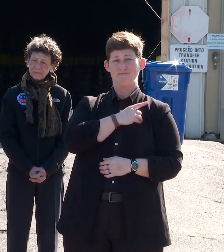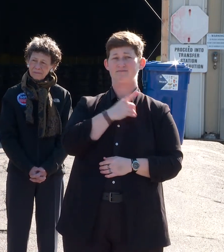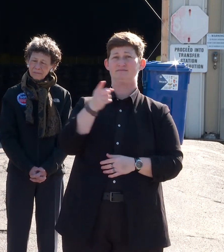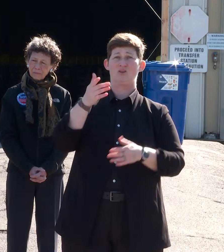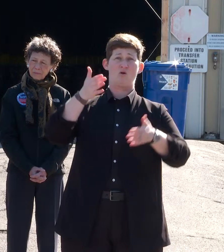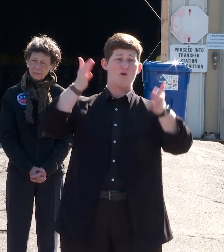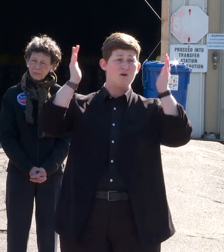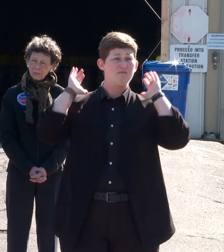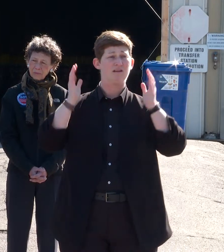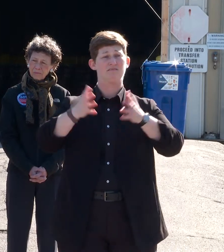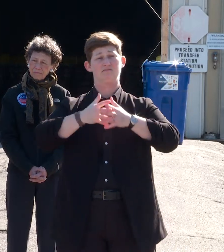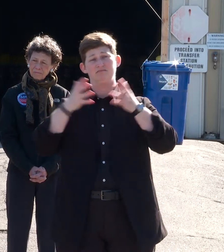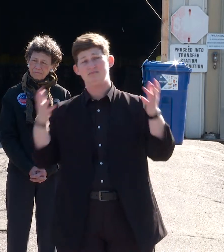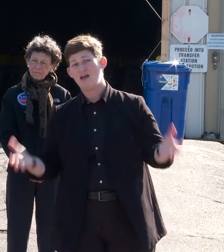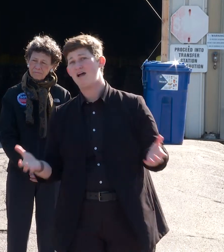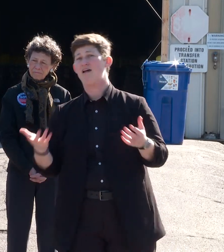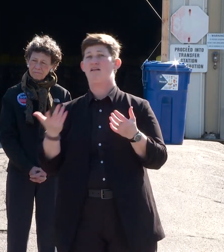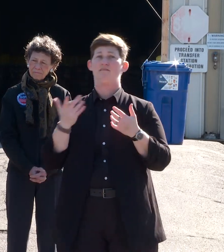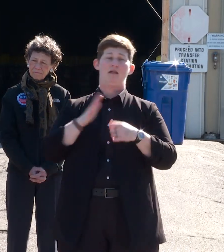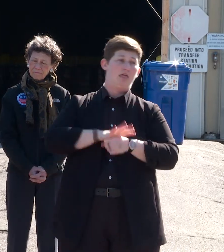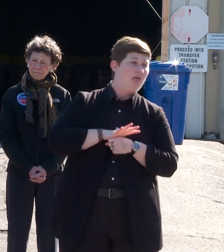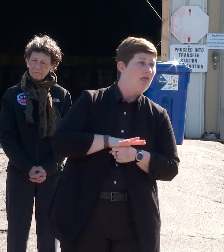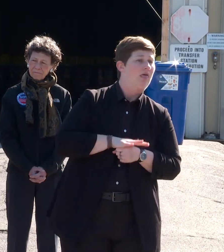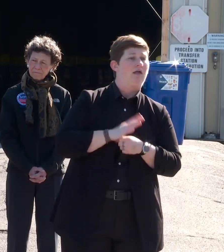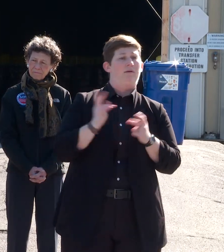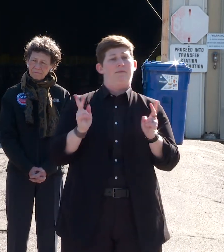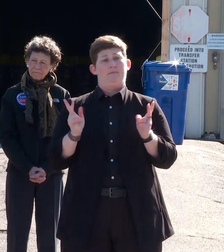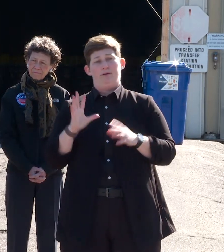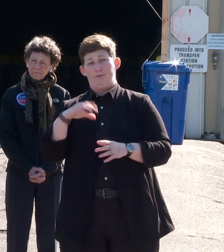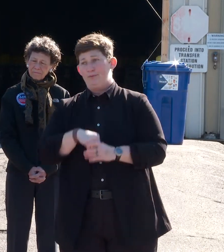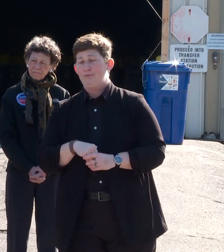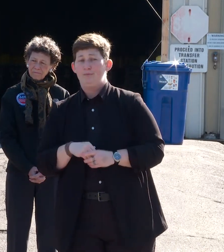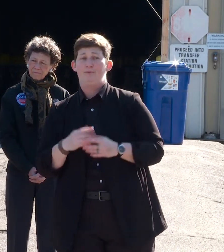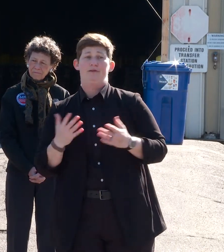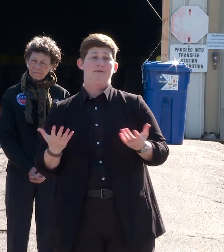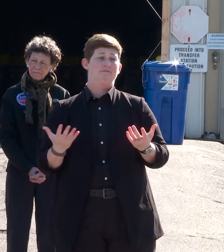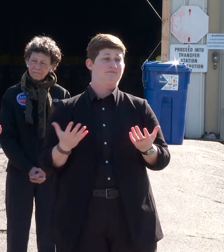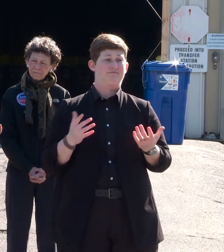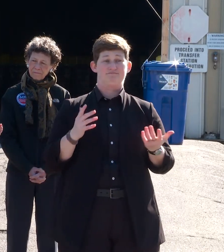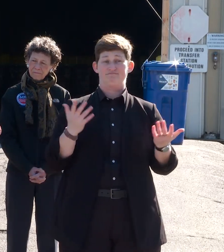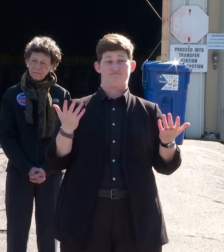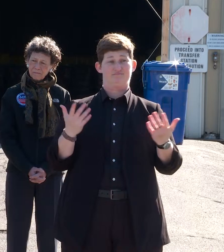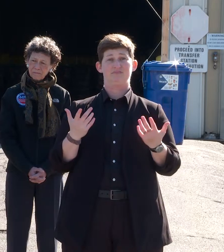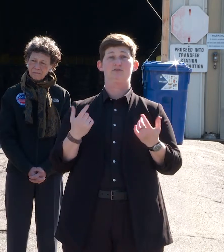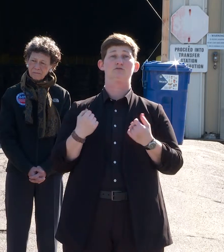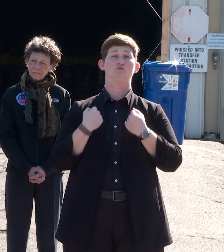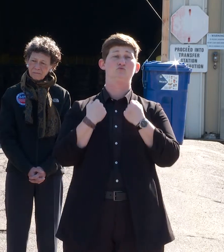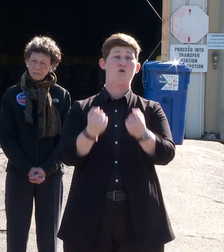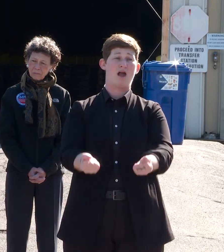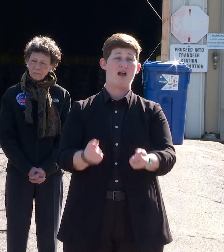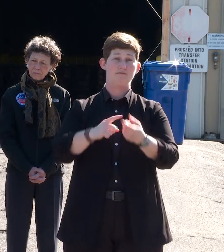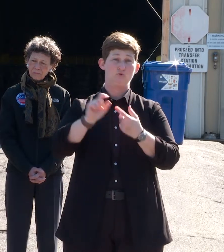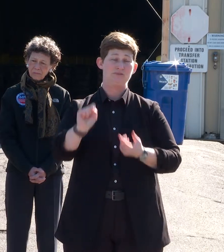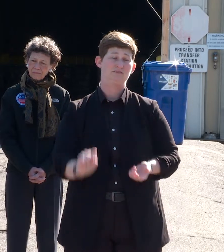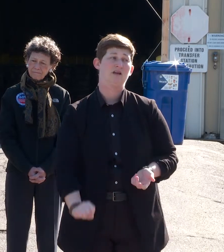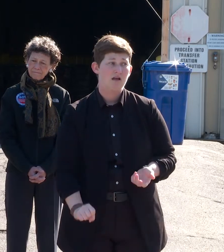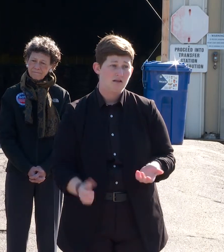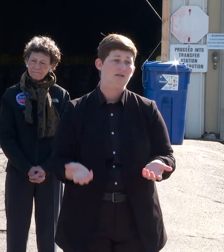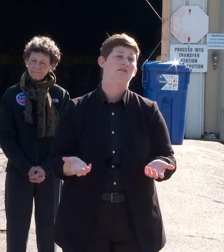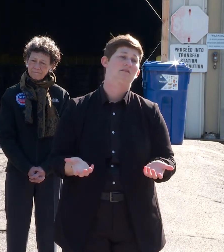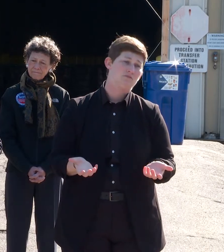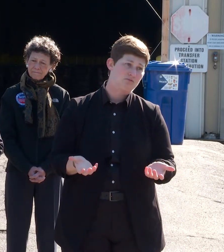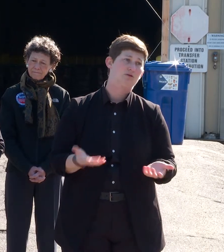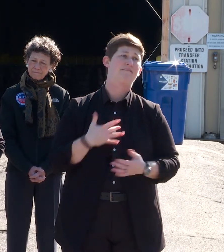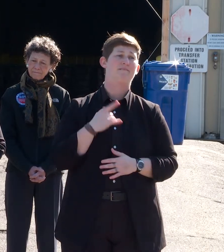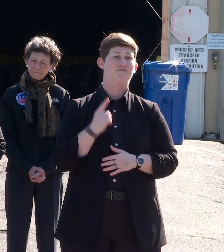of stressors, including just the mere drive down to the south side. And so being able